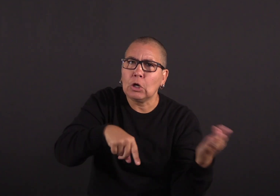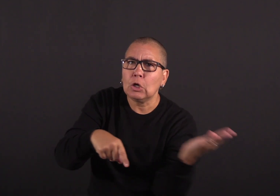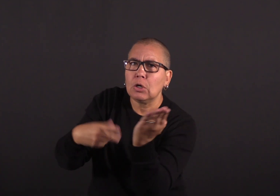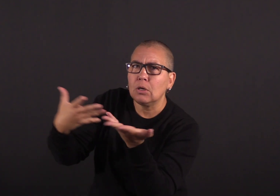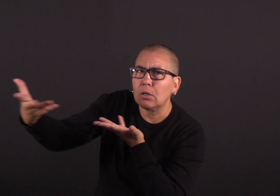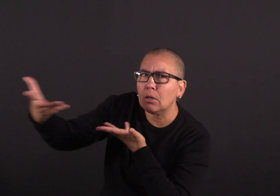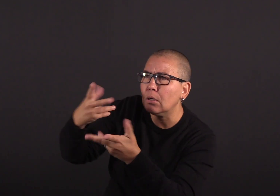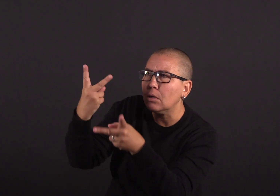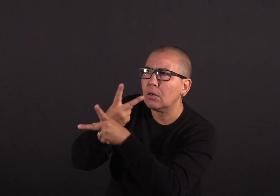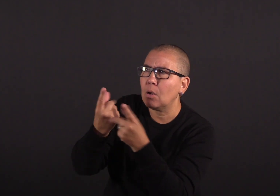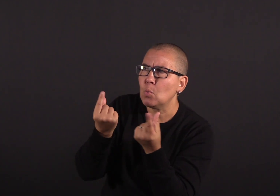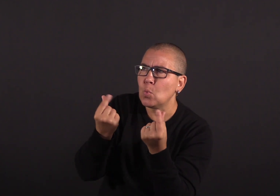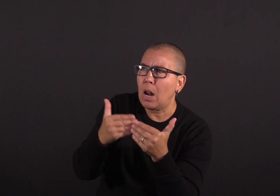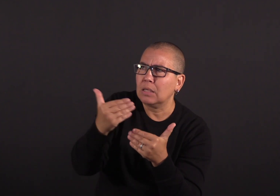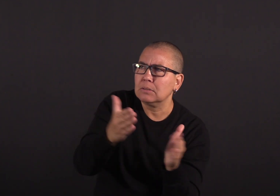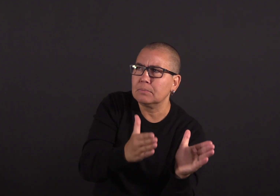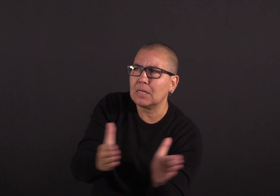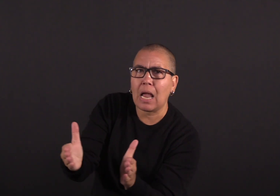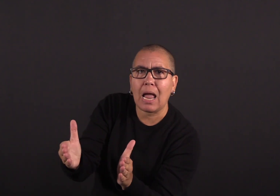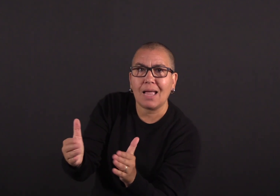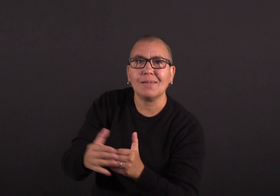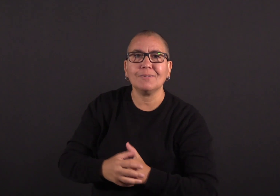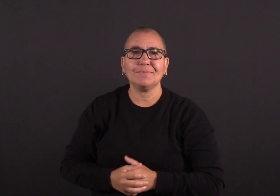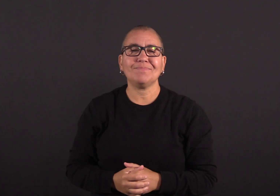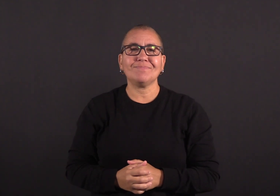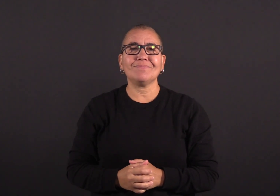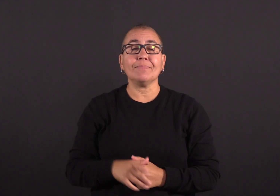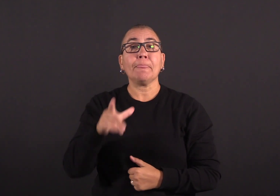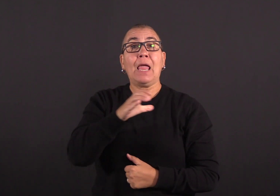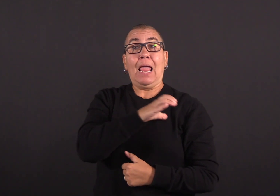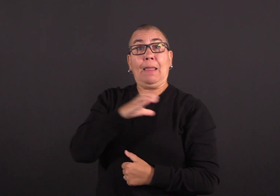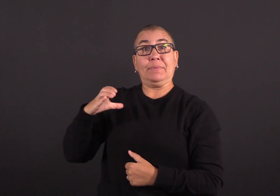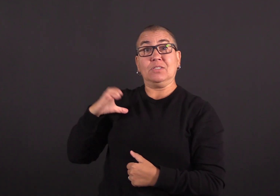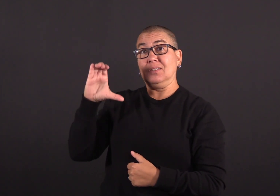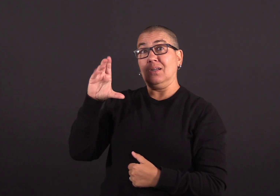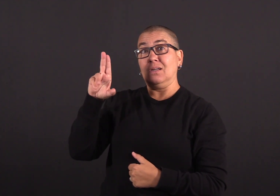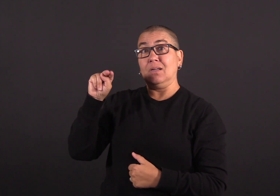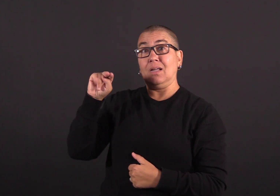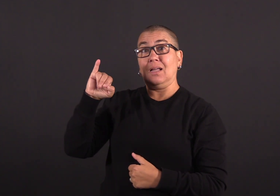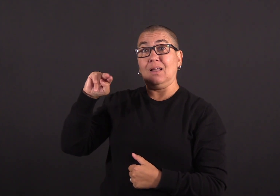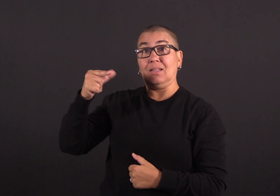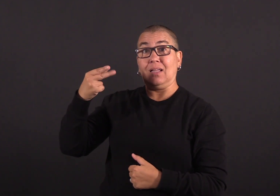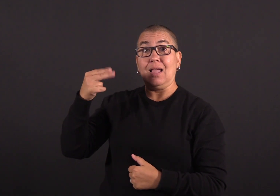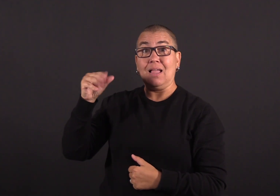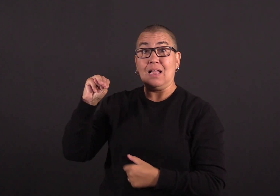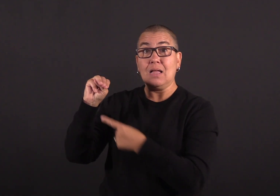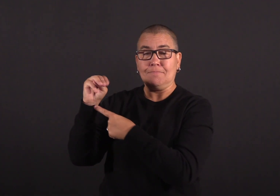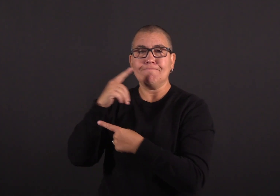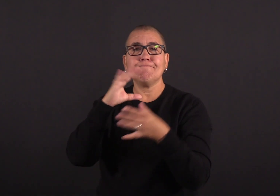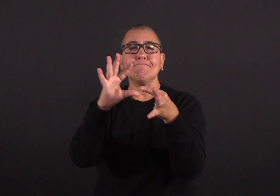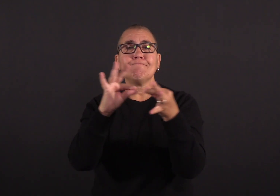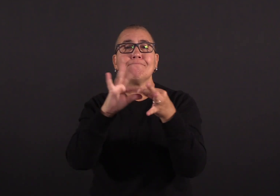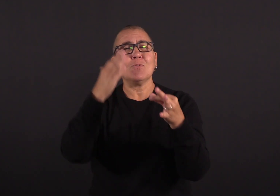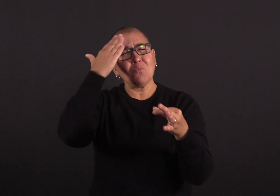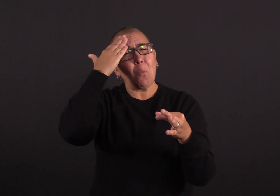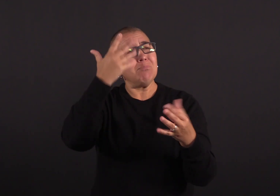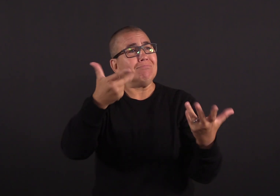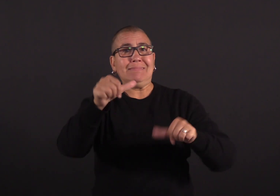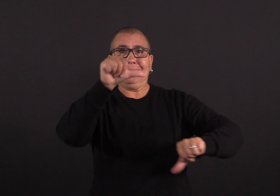inform them about the condition, and review the recommended follow-up steps. As scientific knowledge advances,